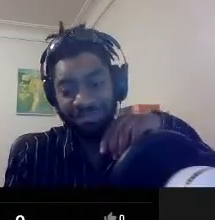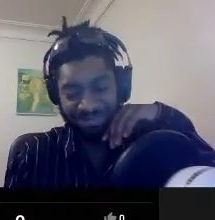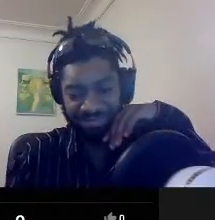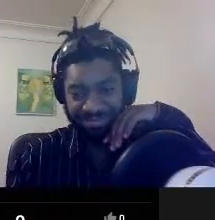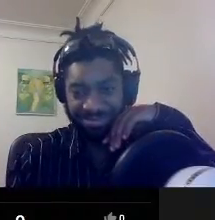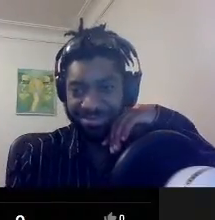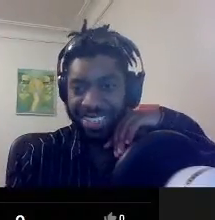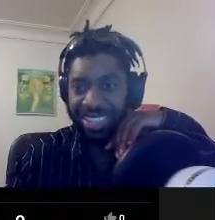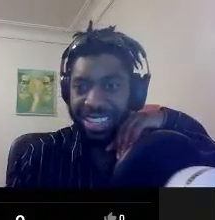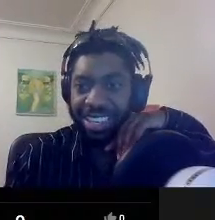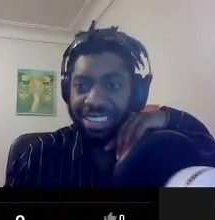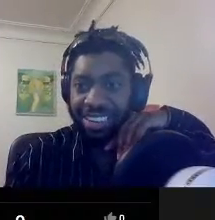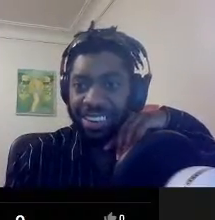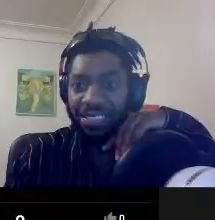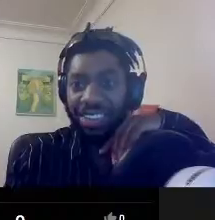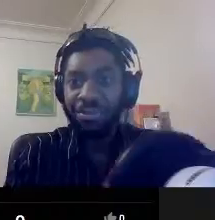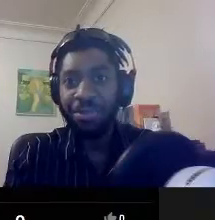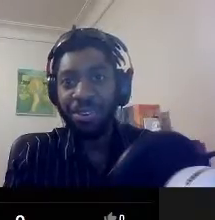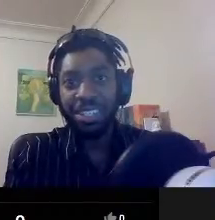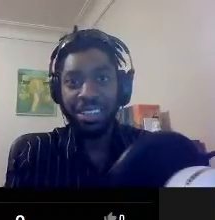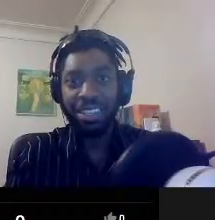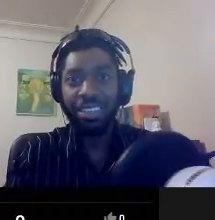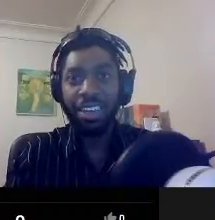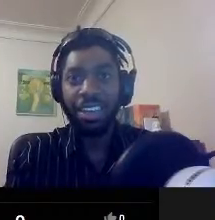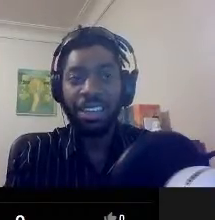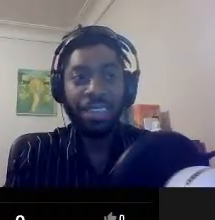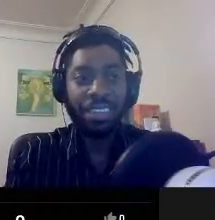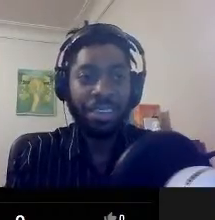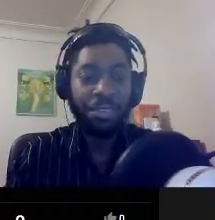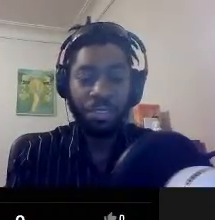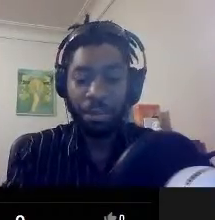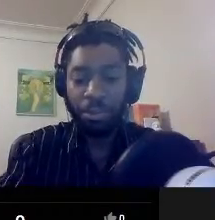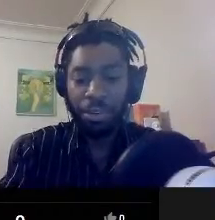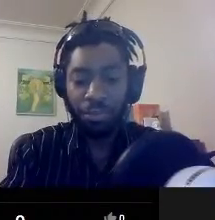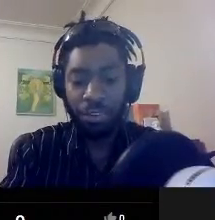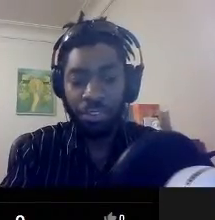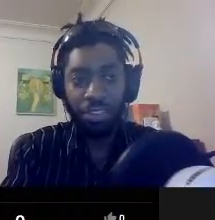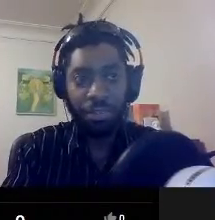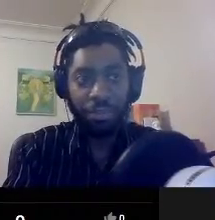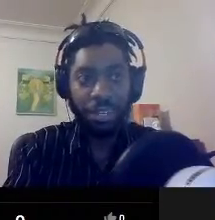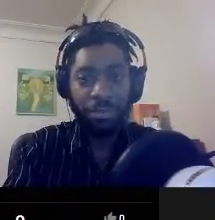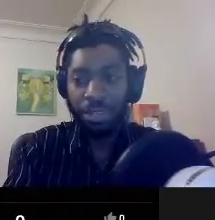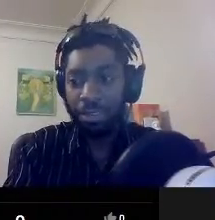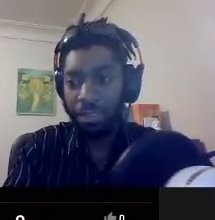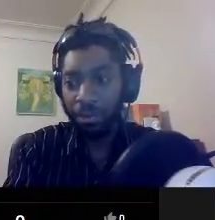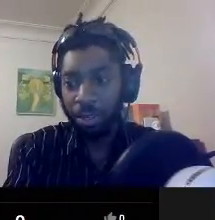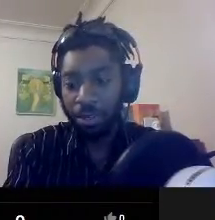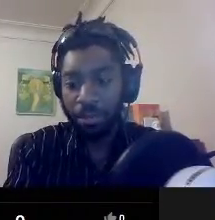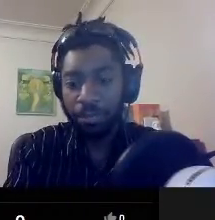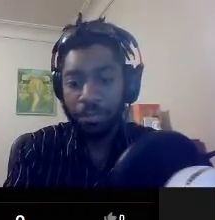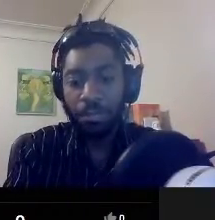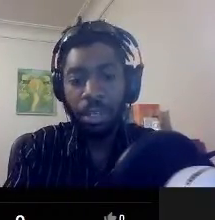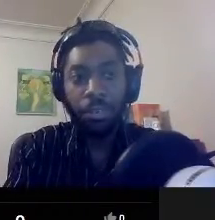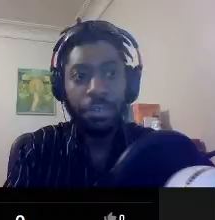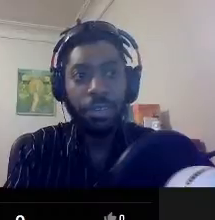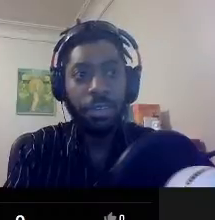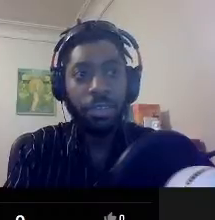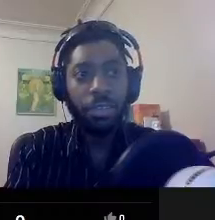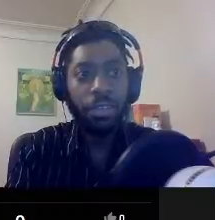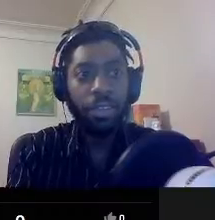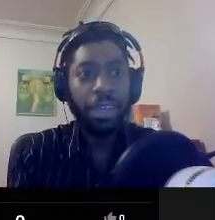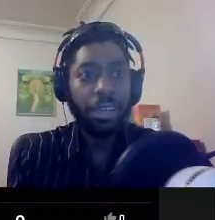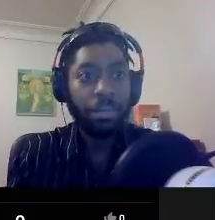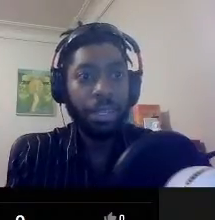thing here. So I'm looking forward to this. Let me see if there's an abridged version for anyone else that's wondering.